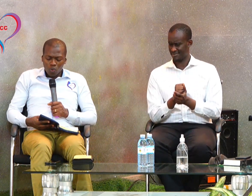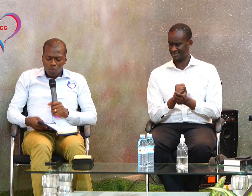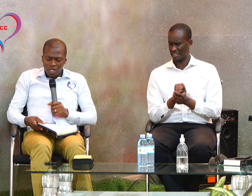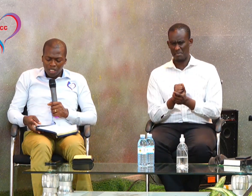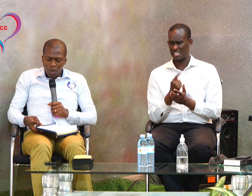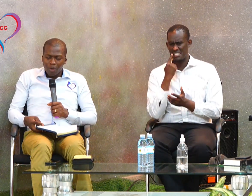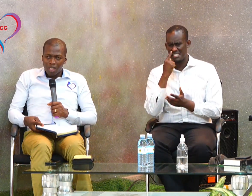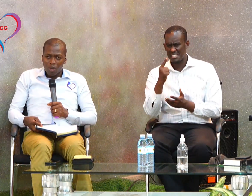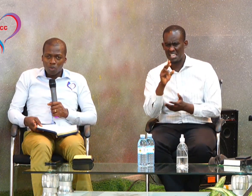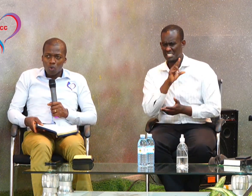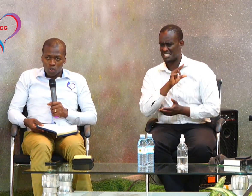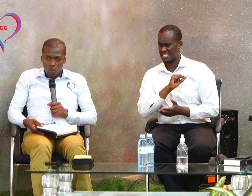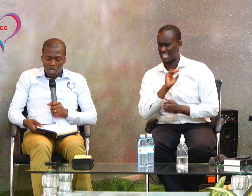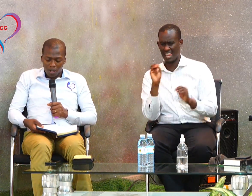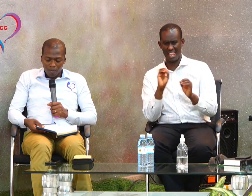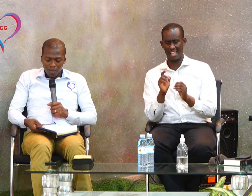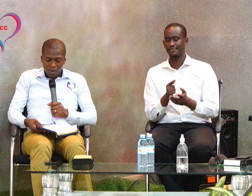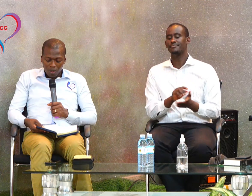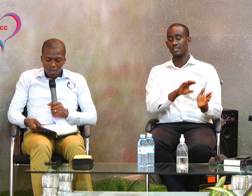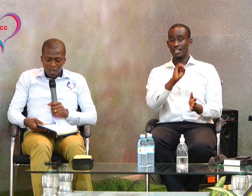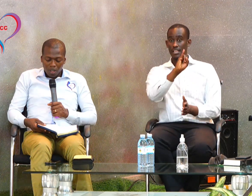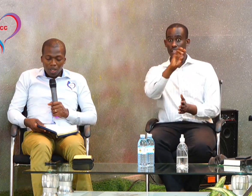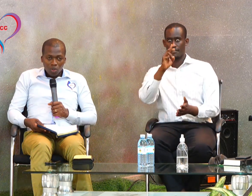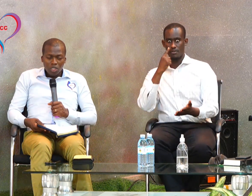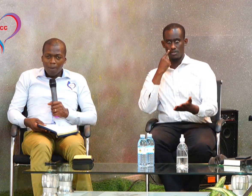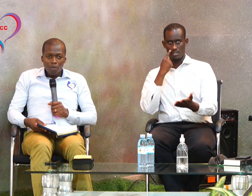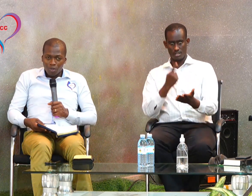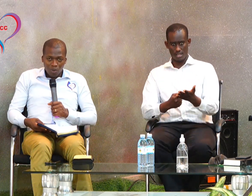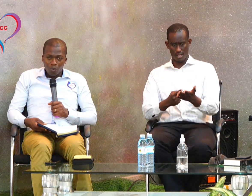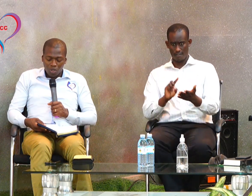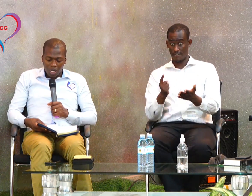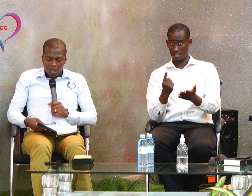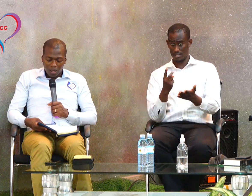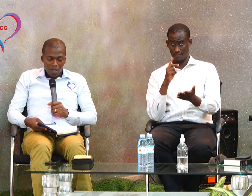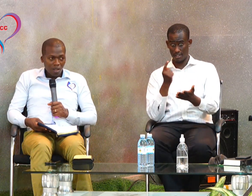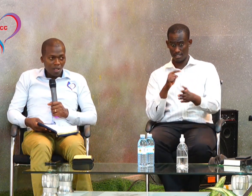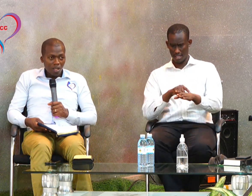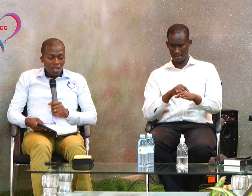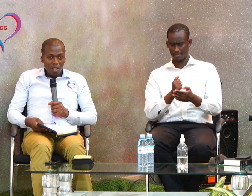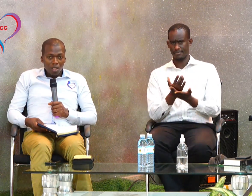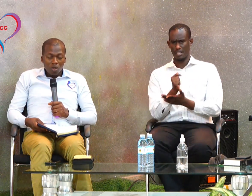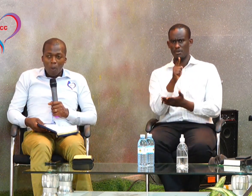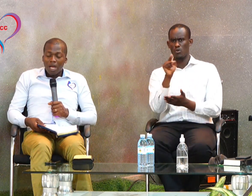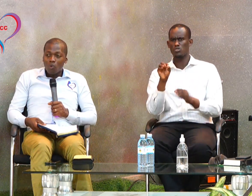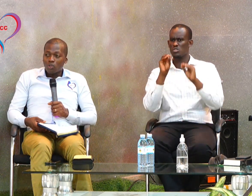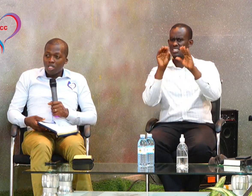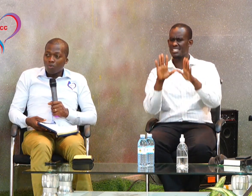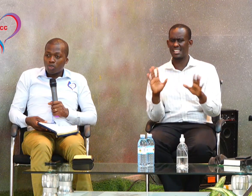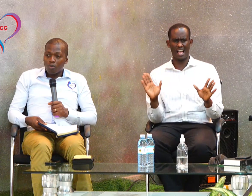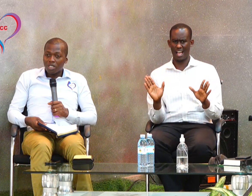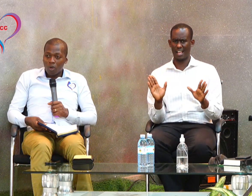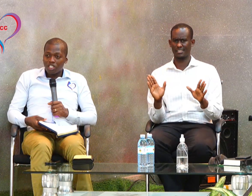wasokera okutunulira ekiwango likuba kino ogusooka. You don't see any problem in it. Tokiraba mu buzibu bwonna. Because you are not the teacher of the word. Kubanga gwe